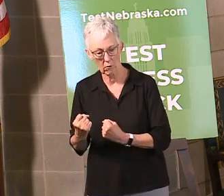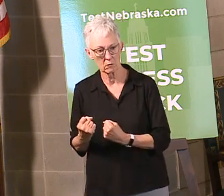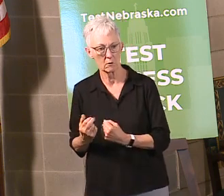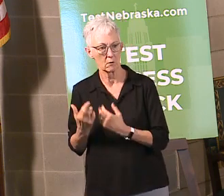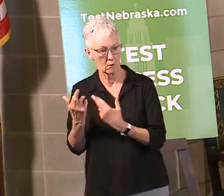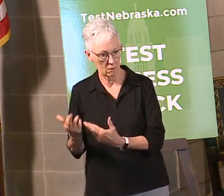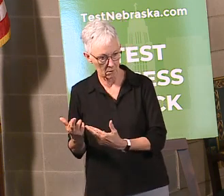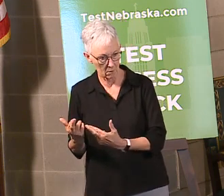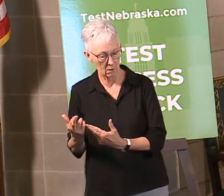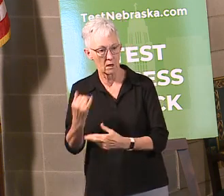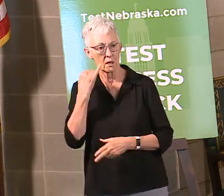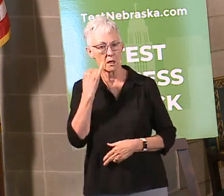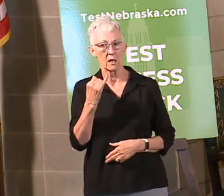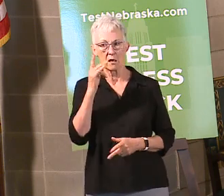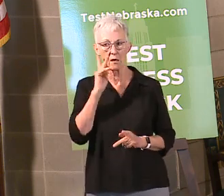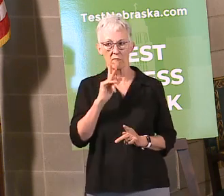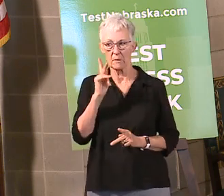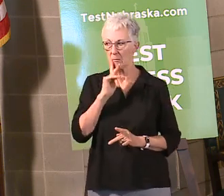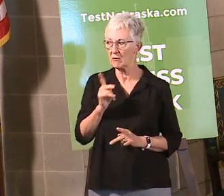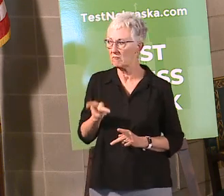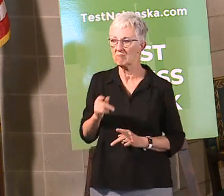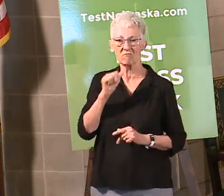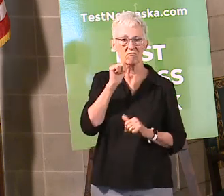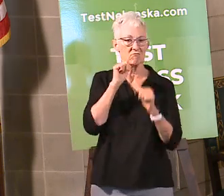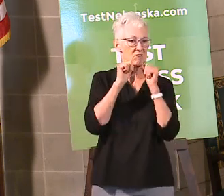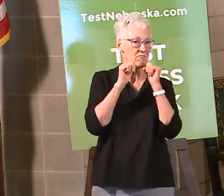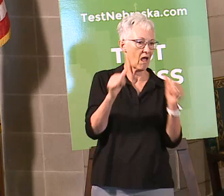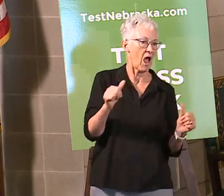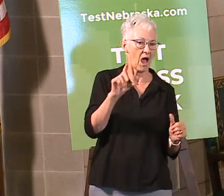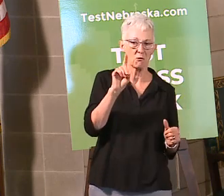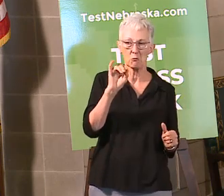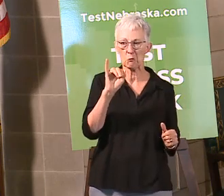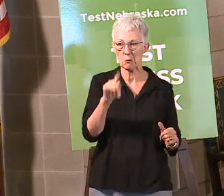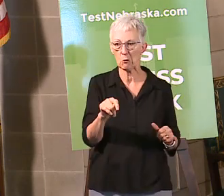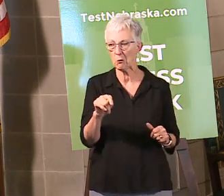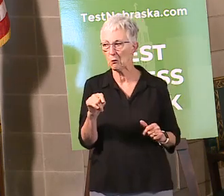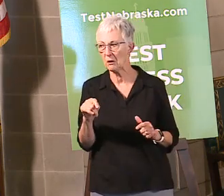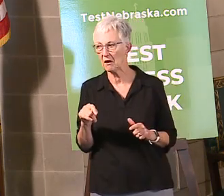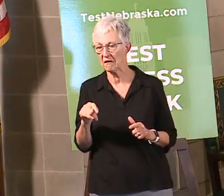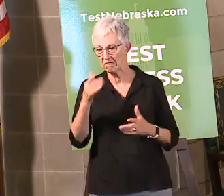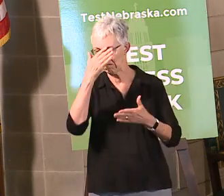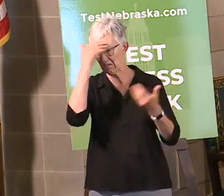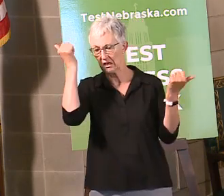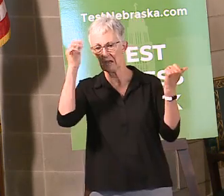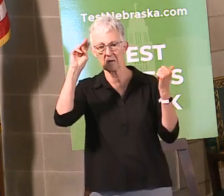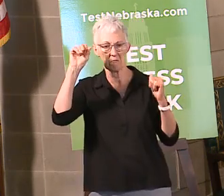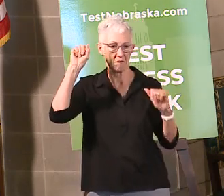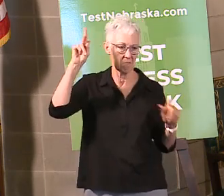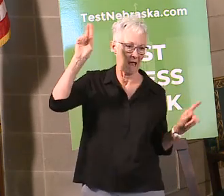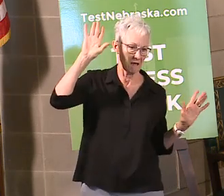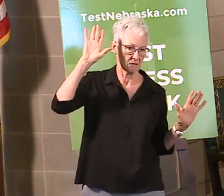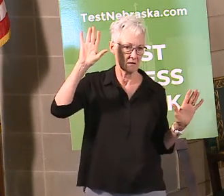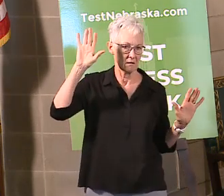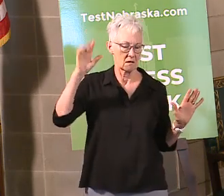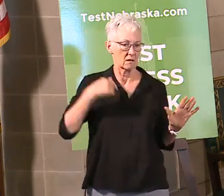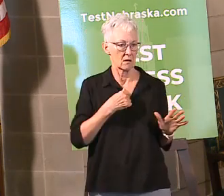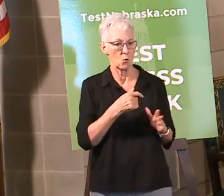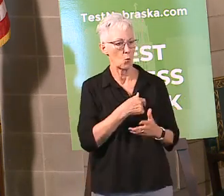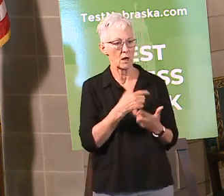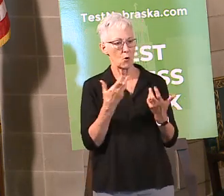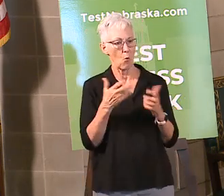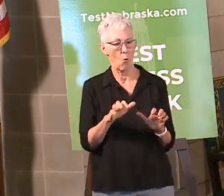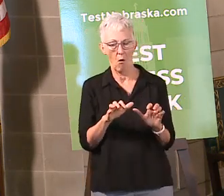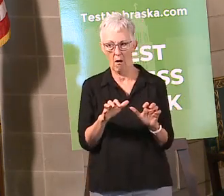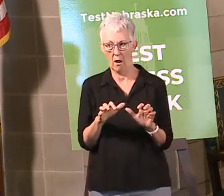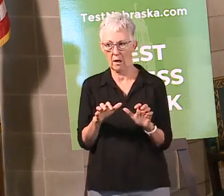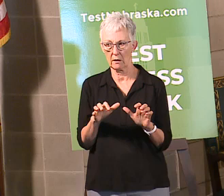we may take additional steps in the future. But the idea was, we didn't want to make it so that if a server accidentally forgot their mask